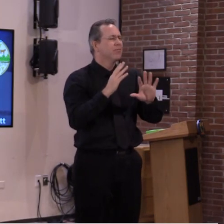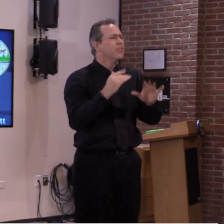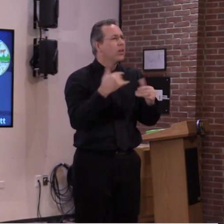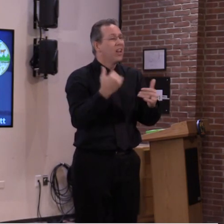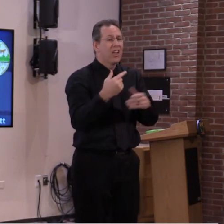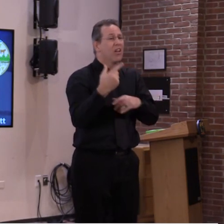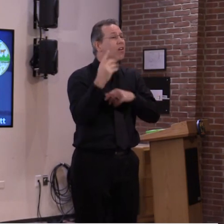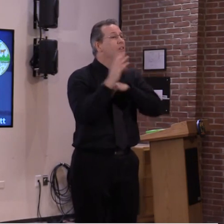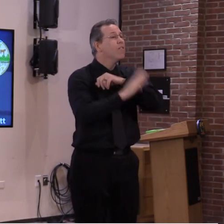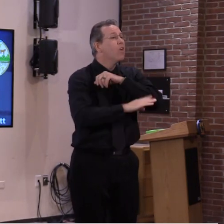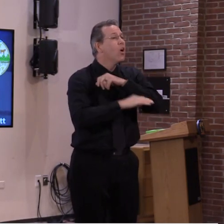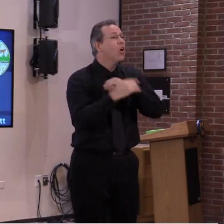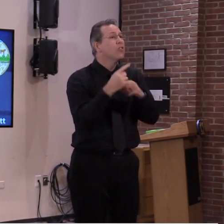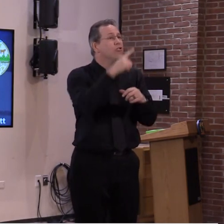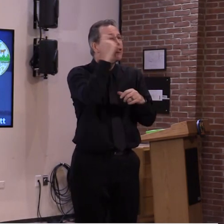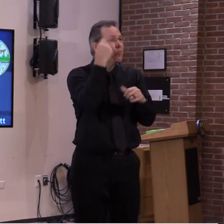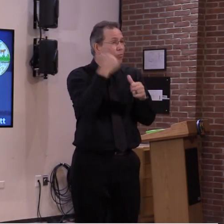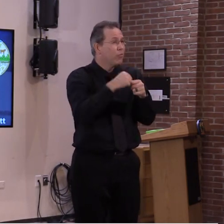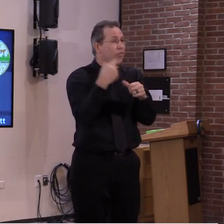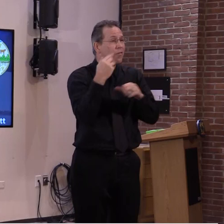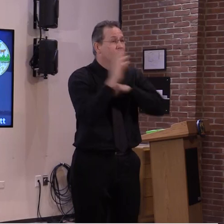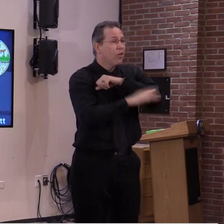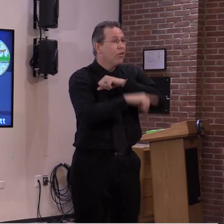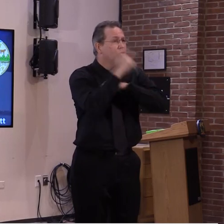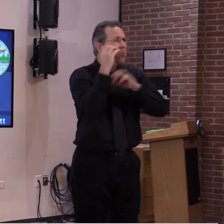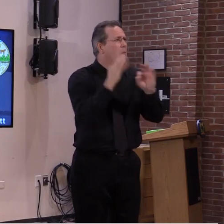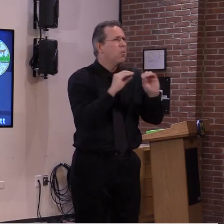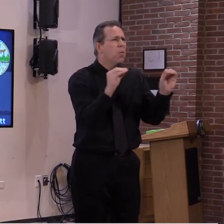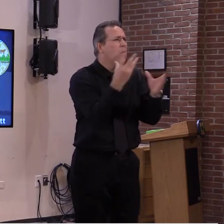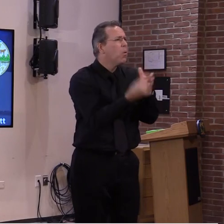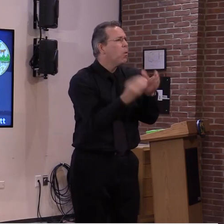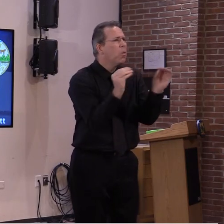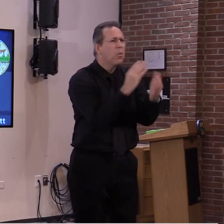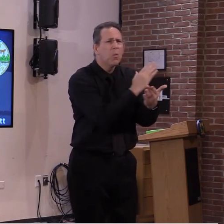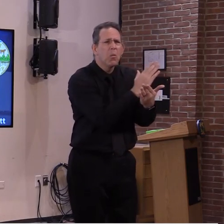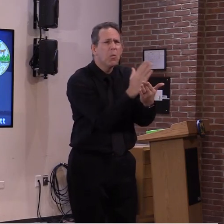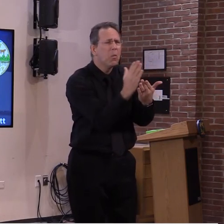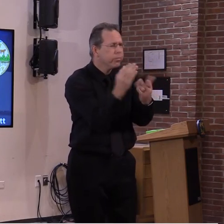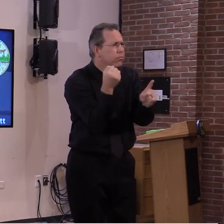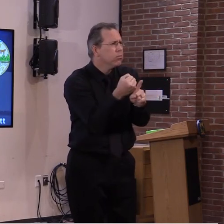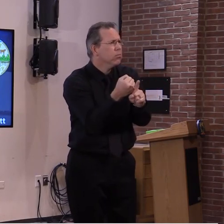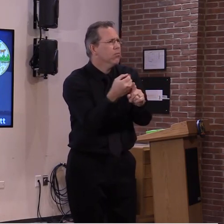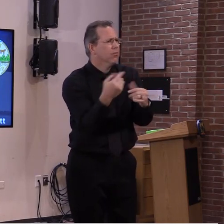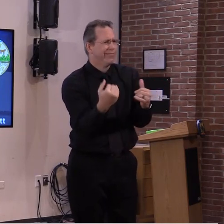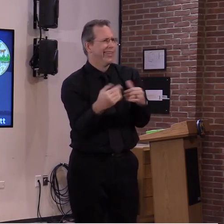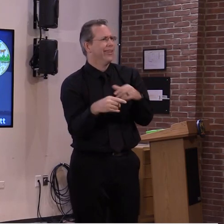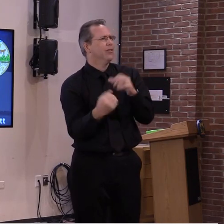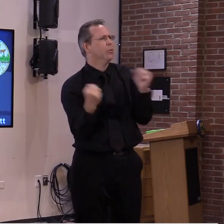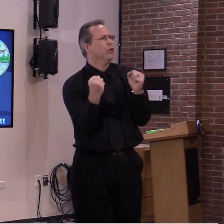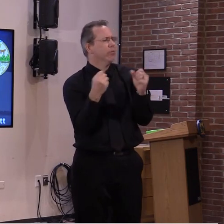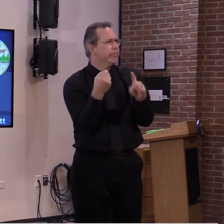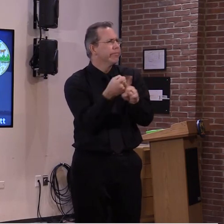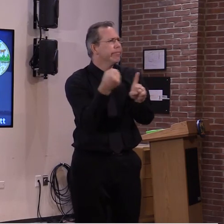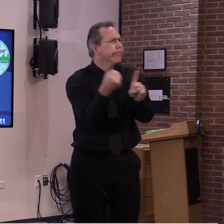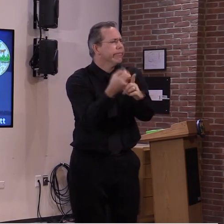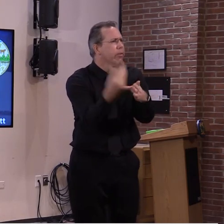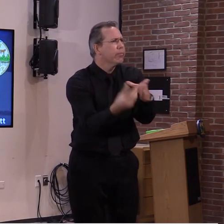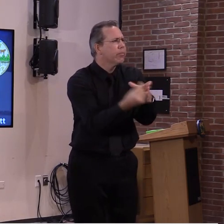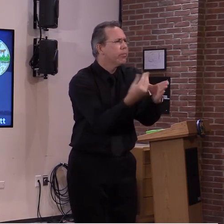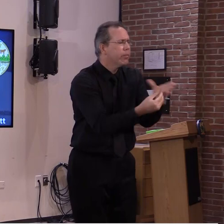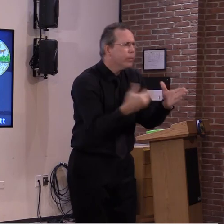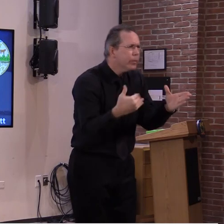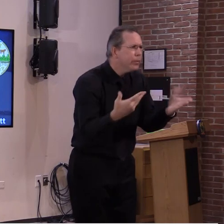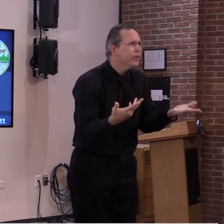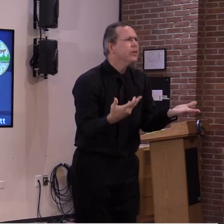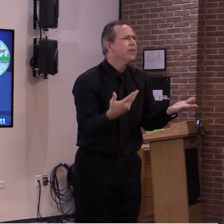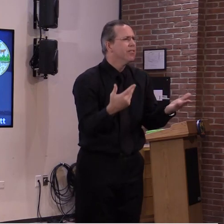cases were regularly in the single digits. But unfortunately, over the last month, we rarely go a